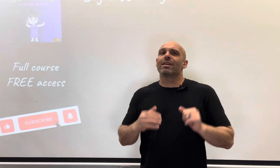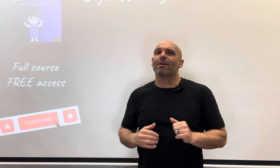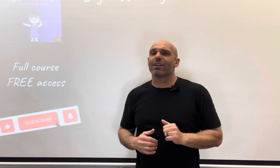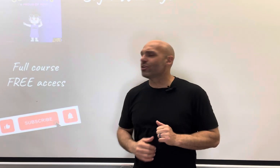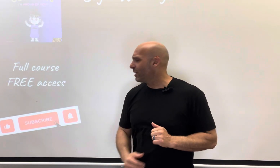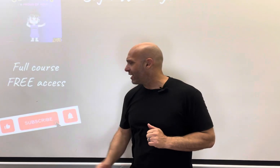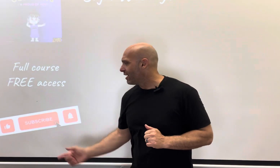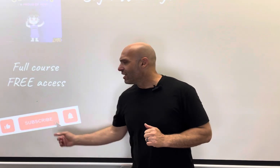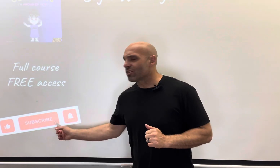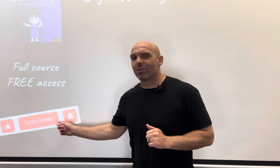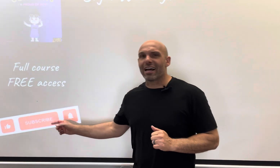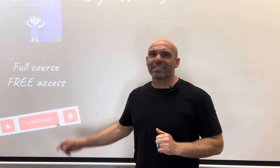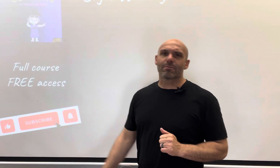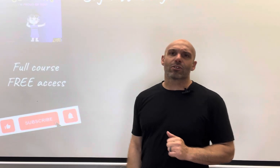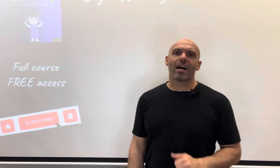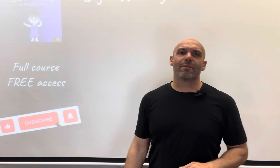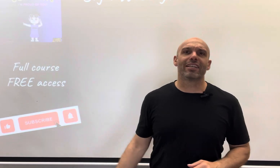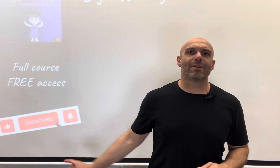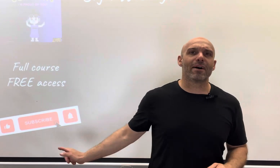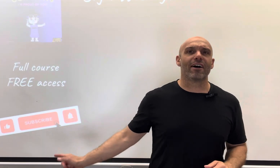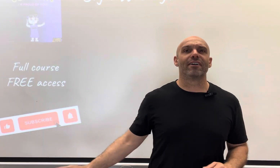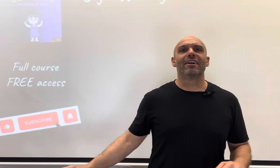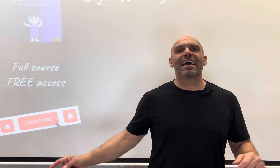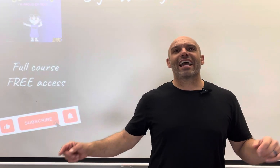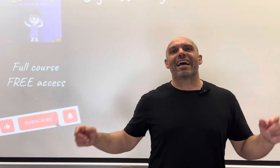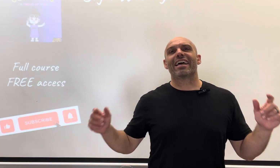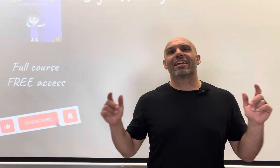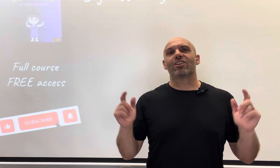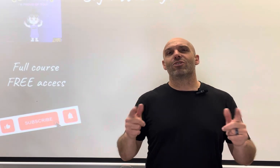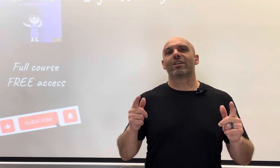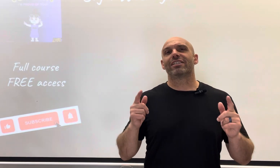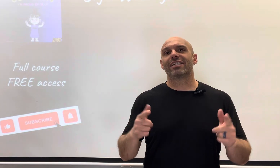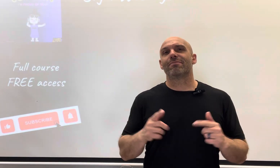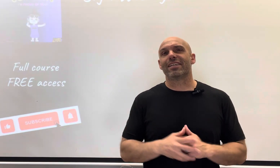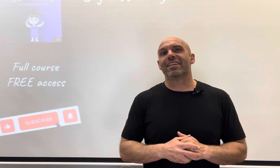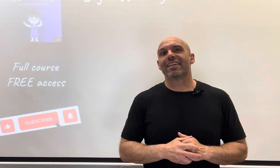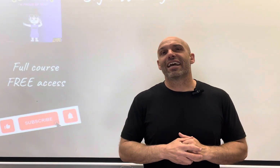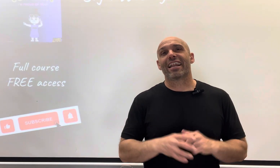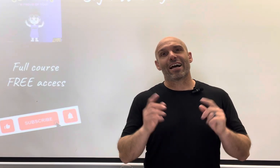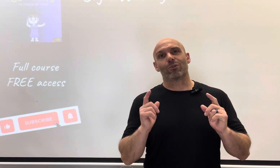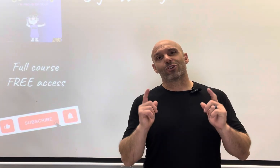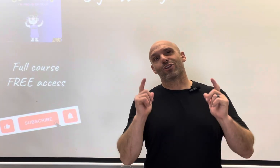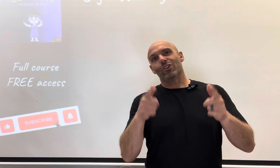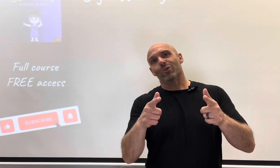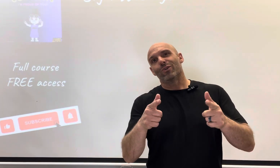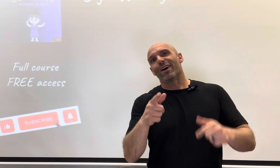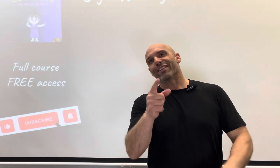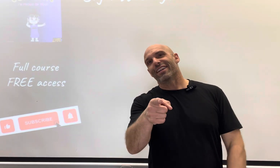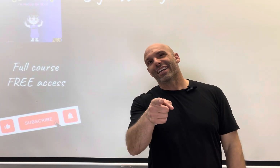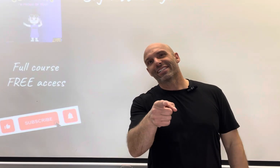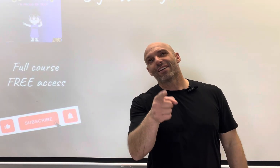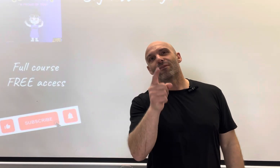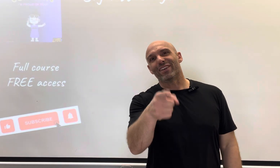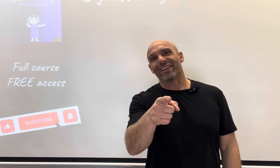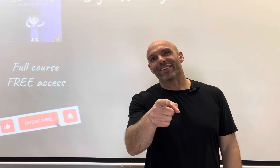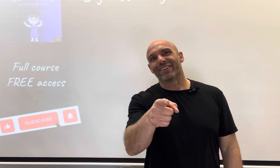on doing it. So like, subscribe, and hit the bell, and you can see me, and I will see you on the next video.